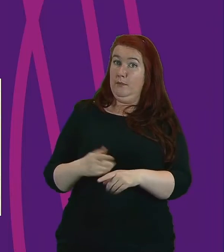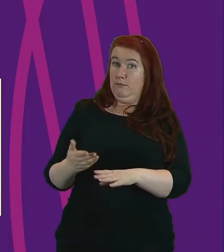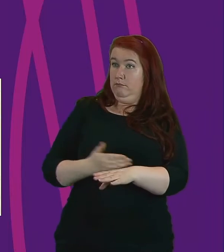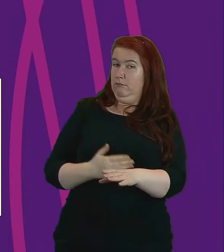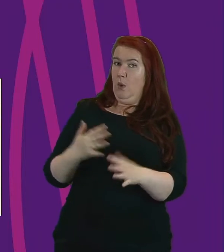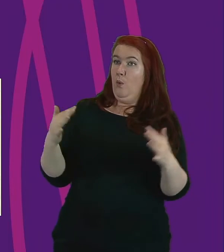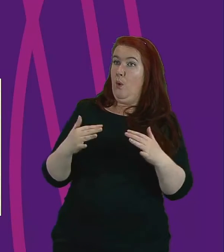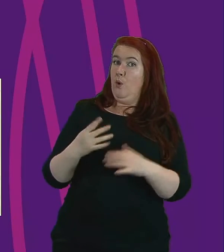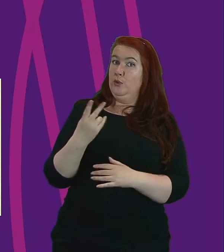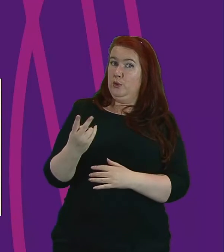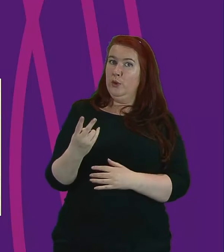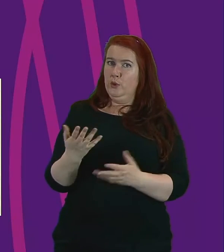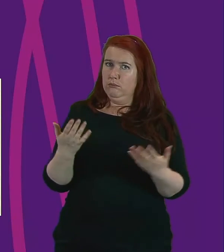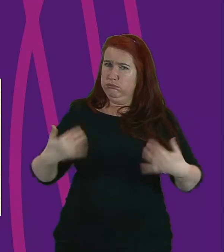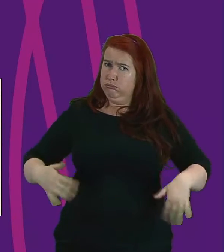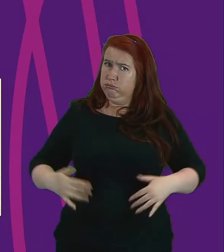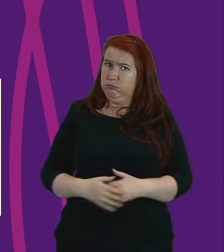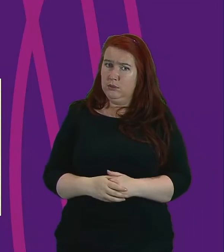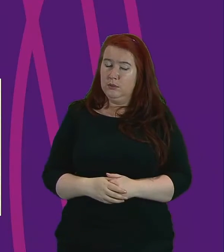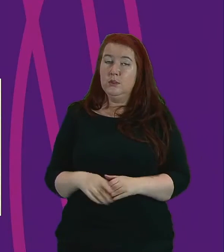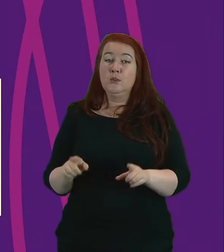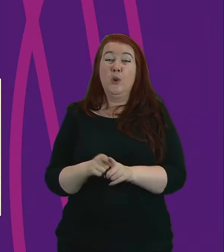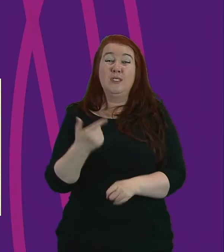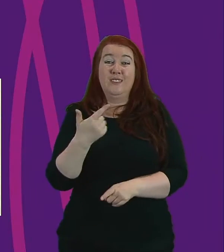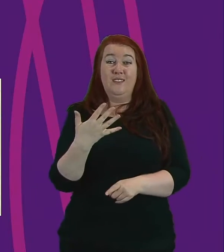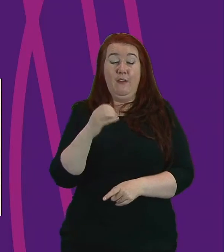staggering. And 3/4 of businesses report damage to their